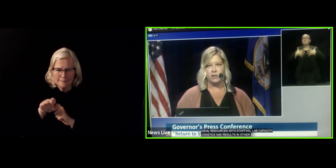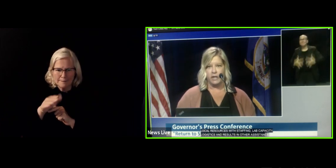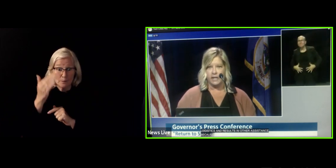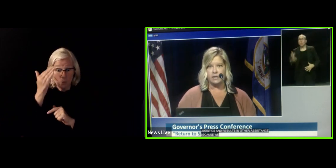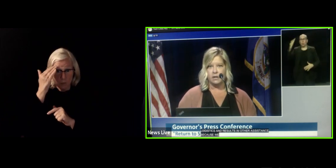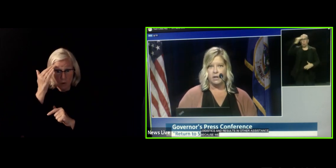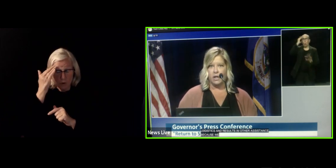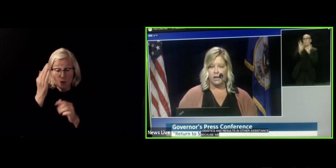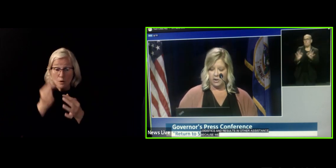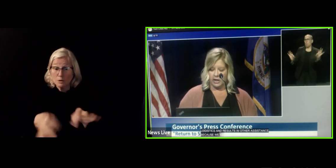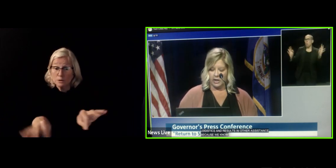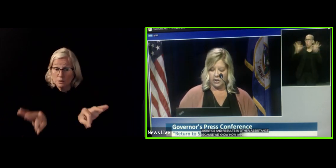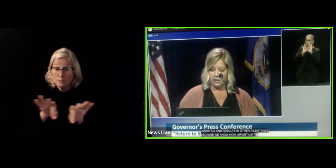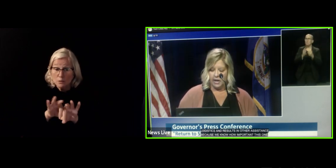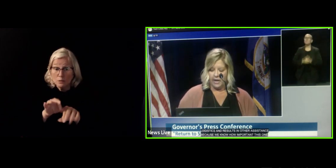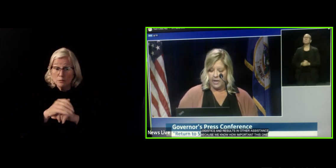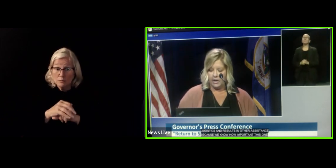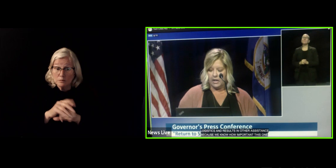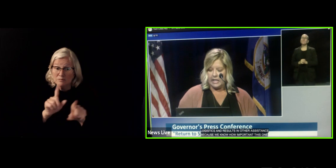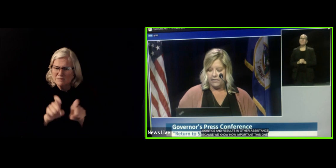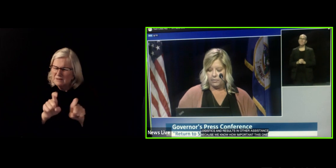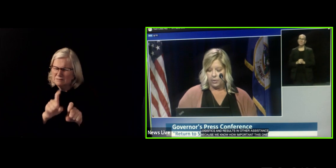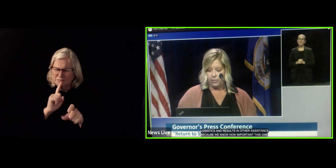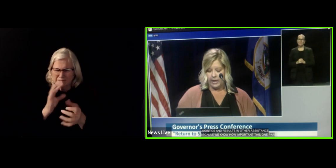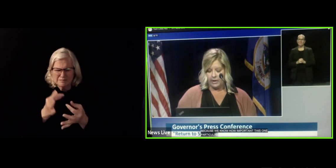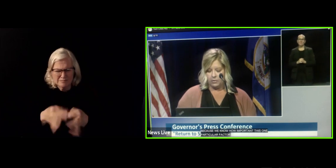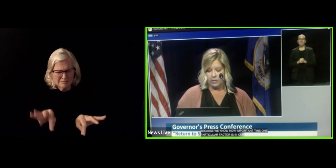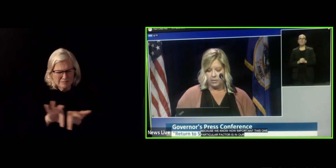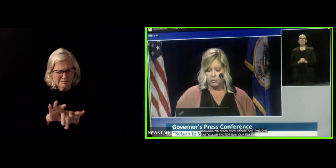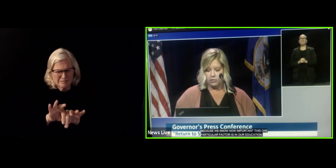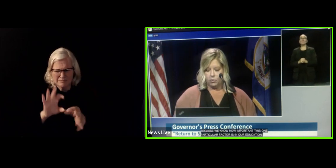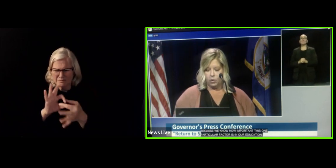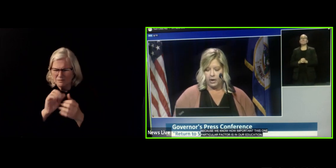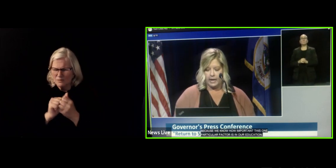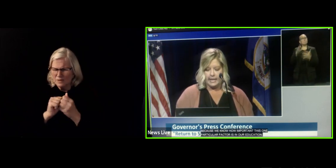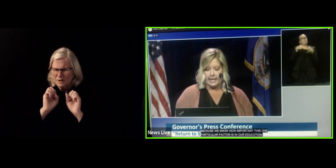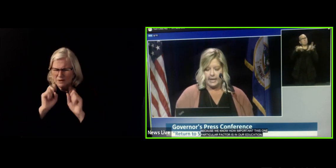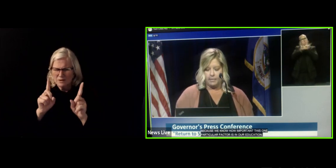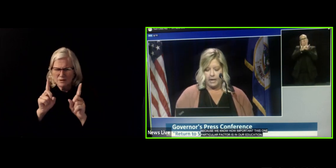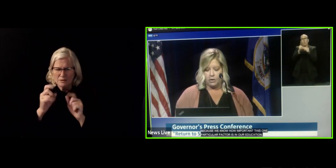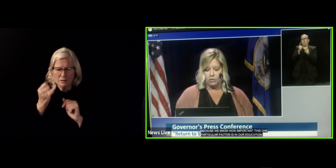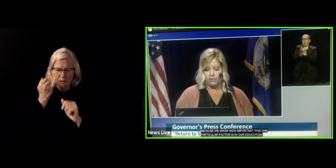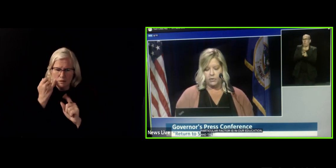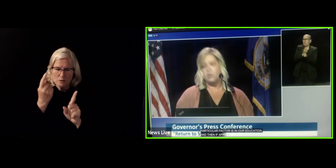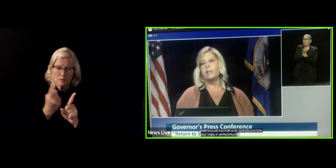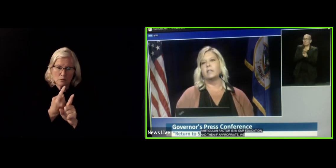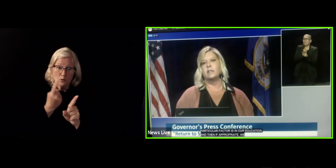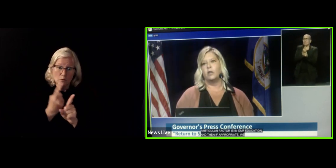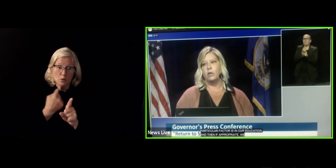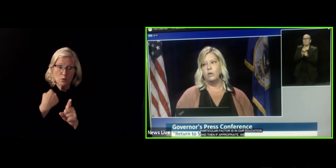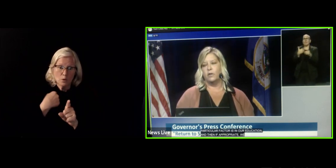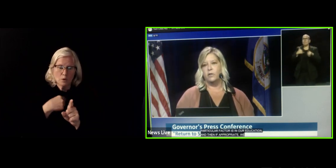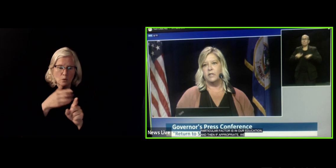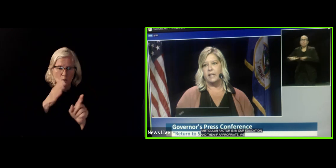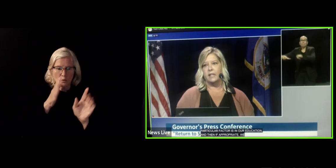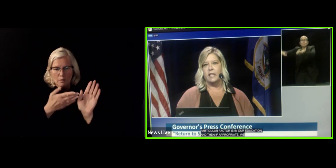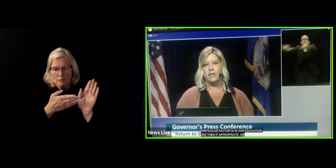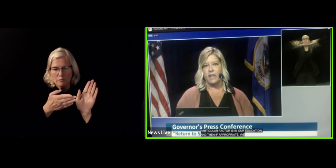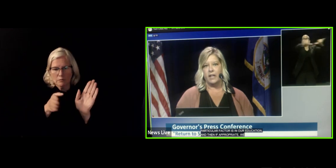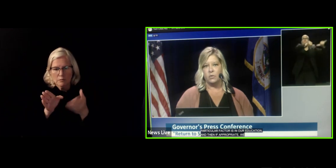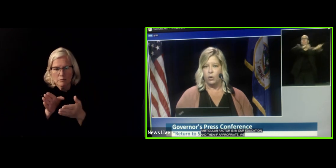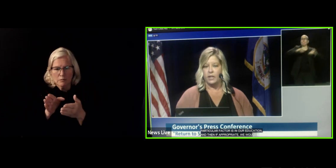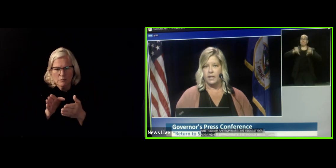factor is in our education. And then, if appropriate, we would move toward a universal and consider universal testing